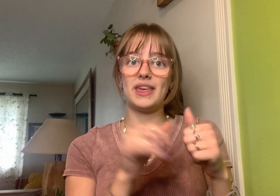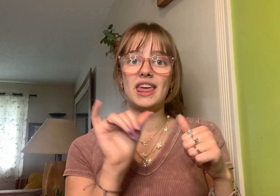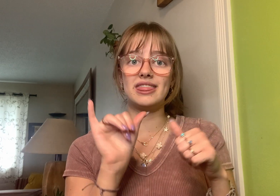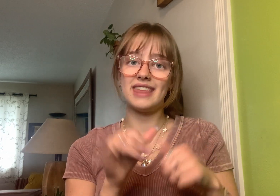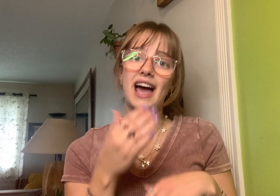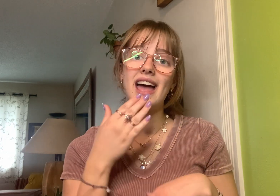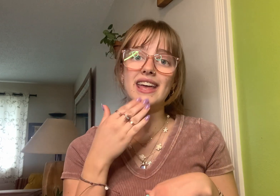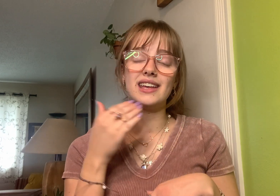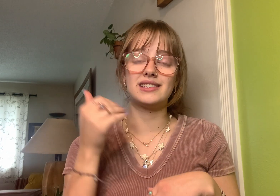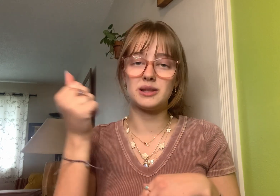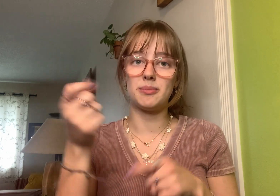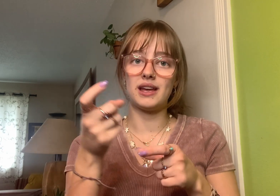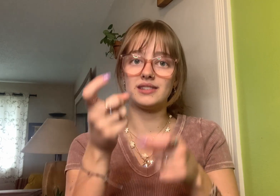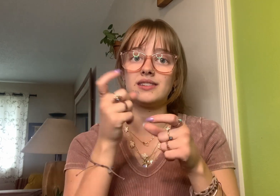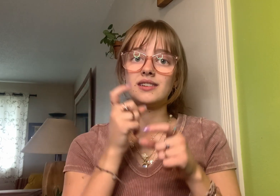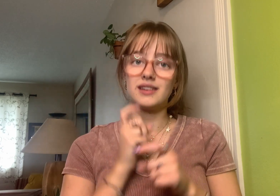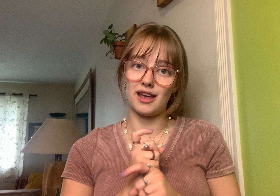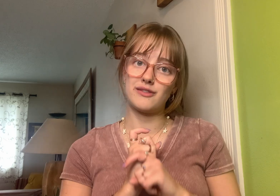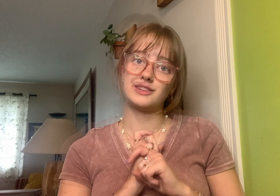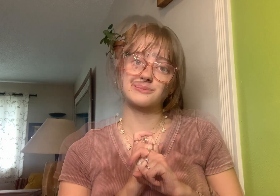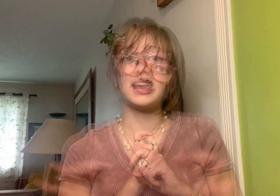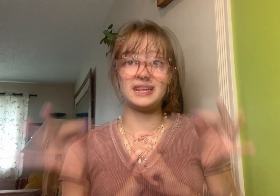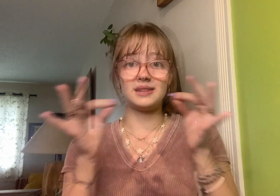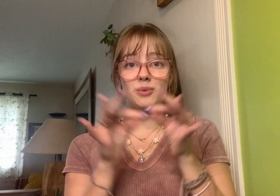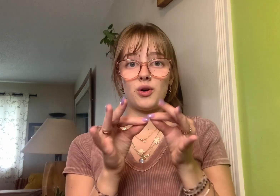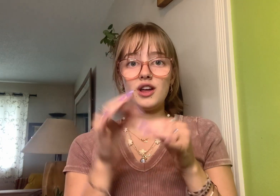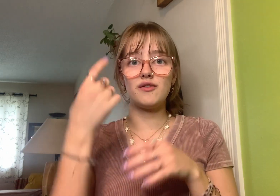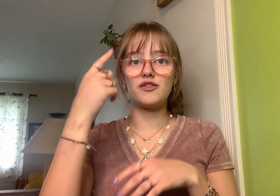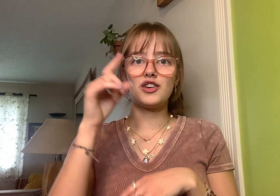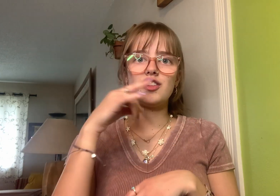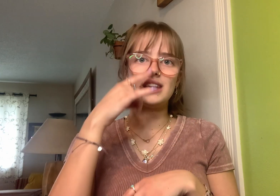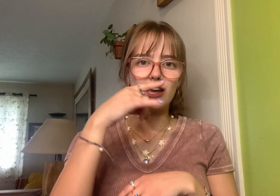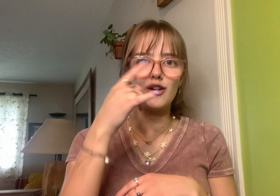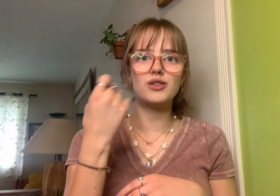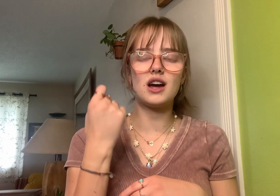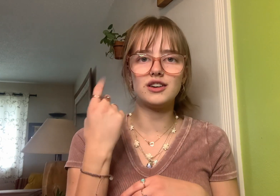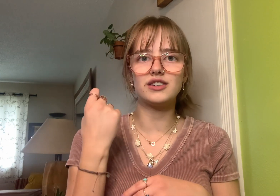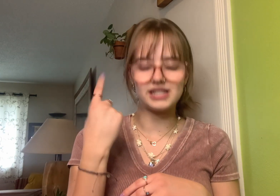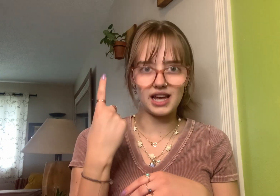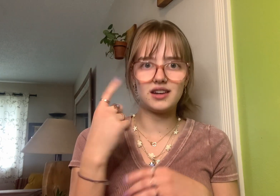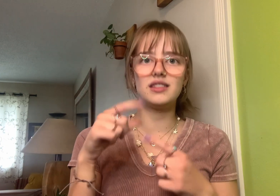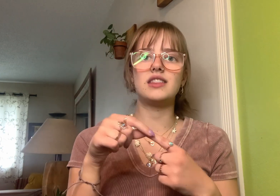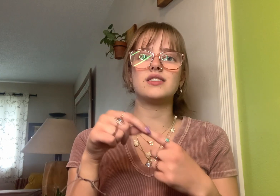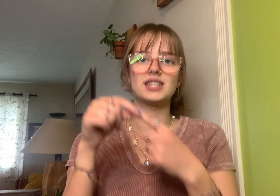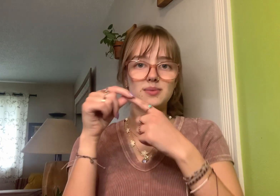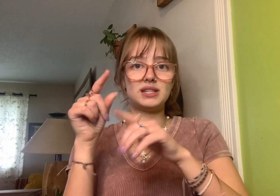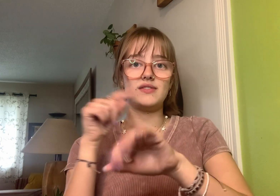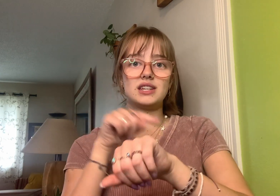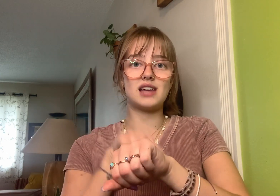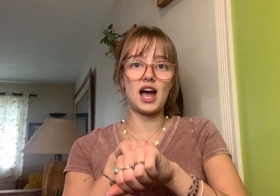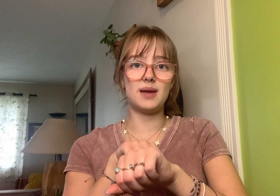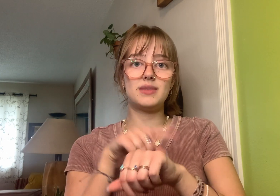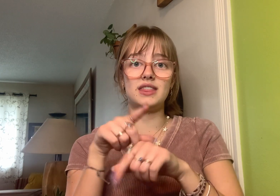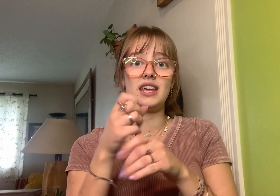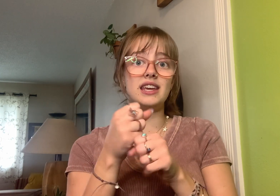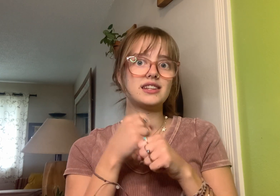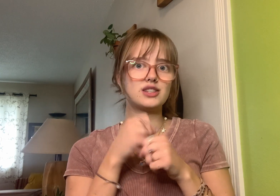And that is the best gift. It's important for the kiddo to understand that there's a specific time that they get to